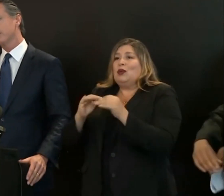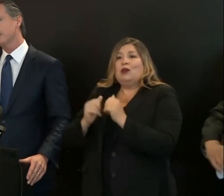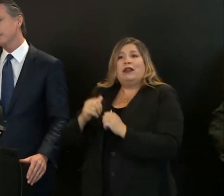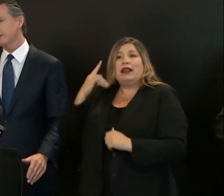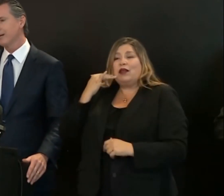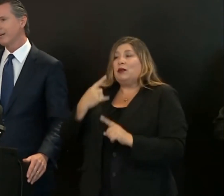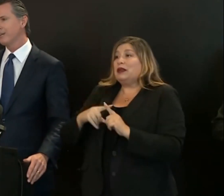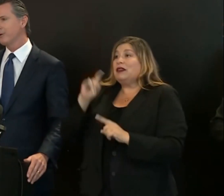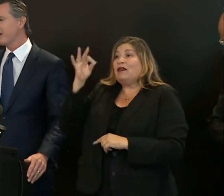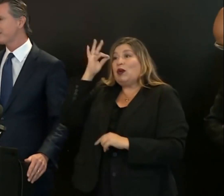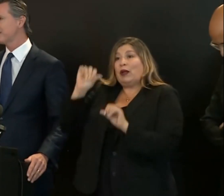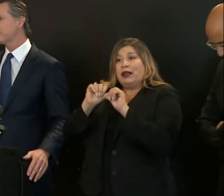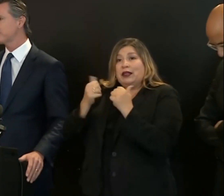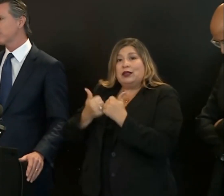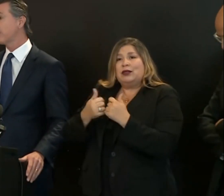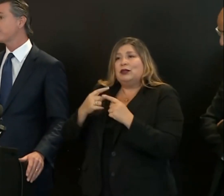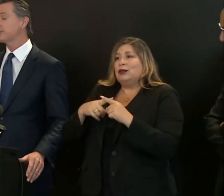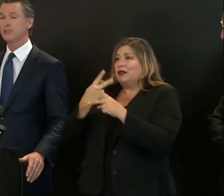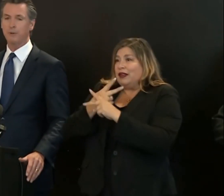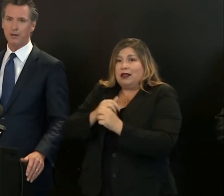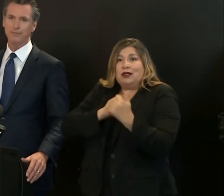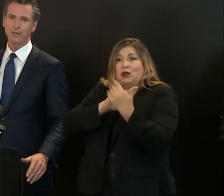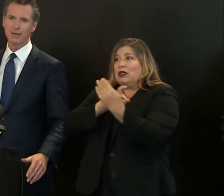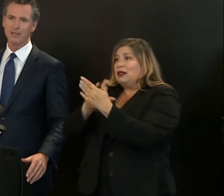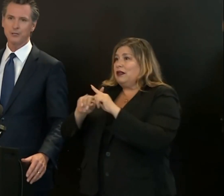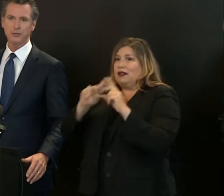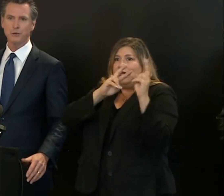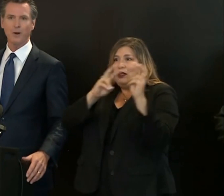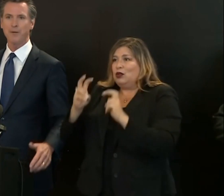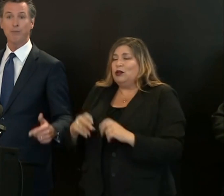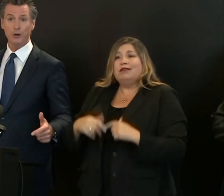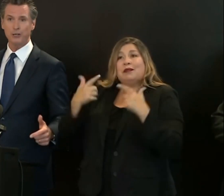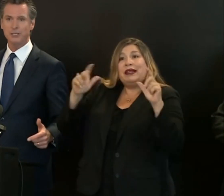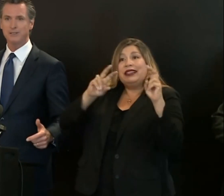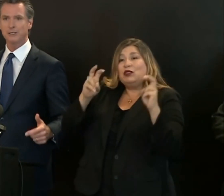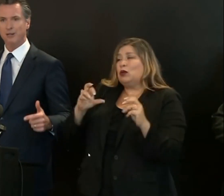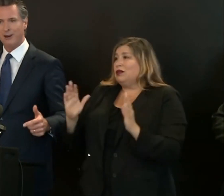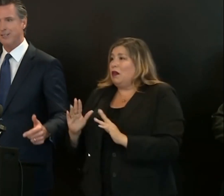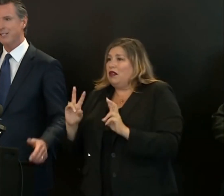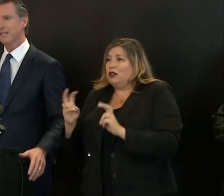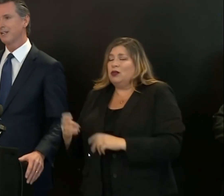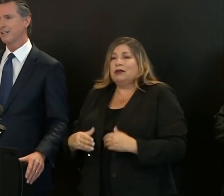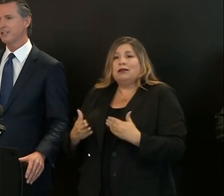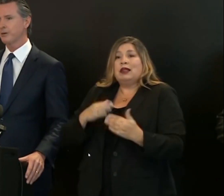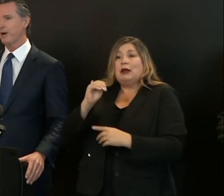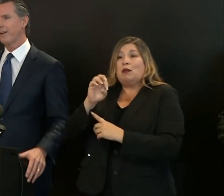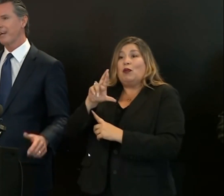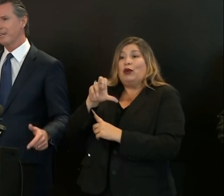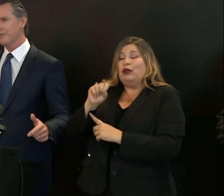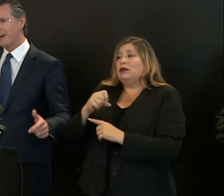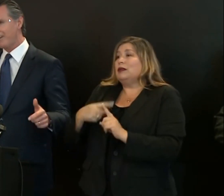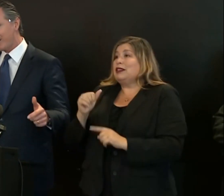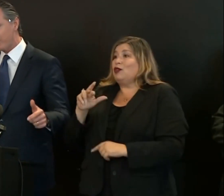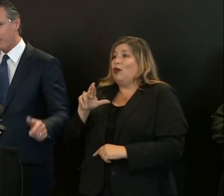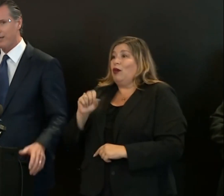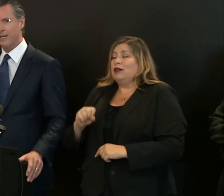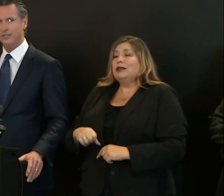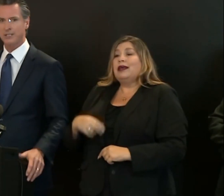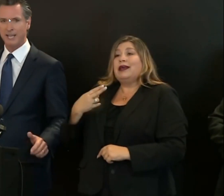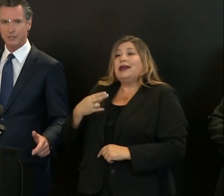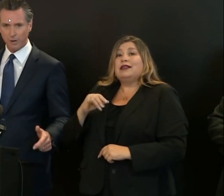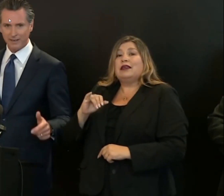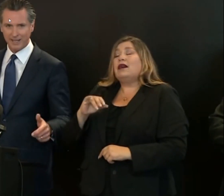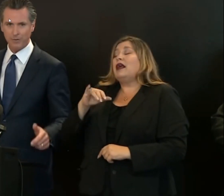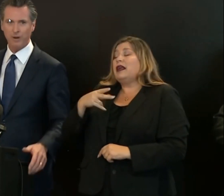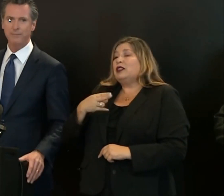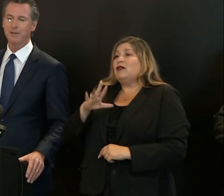federal agencies to address issues large and small, issues around MERS and SARS, issues around H5N1, not